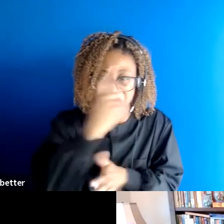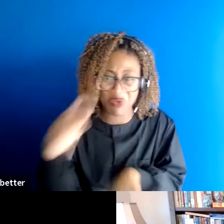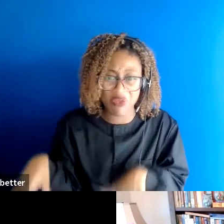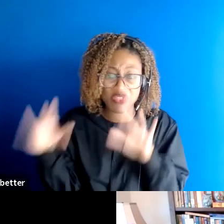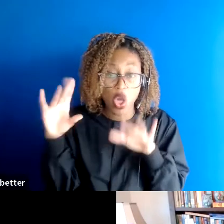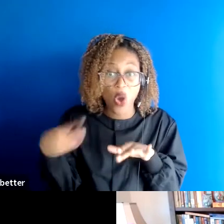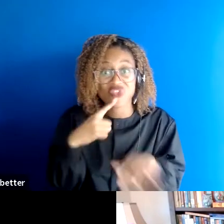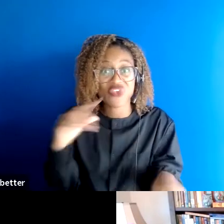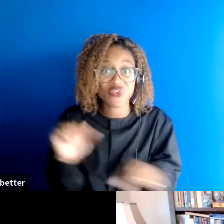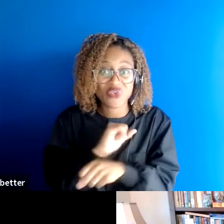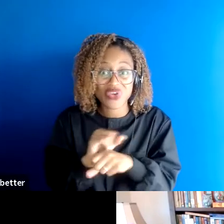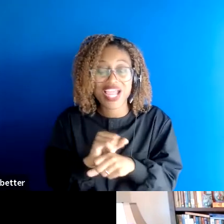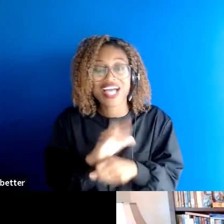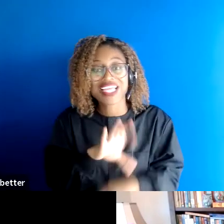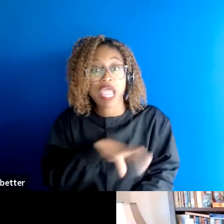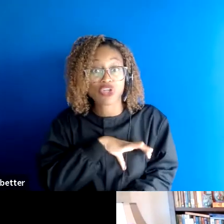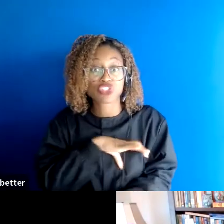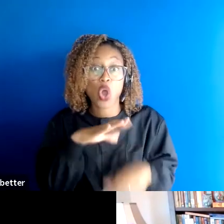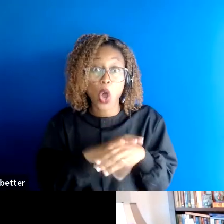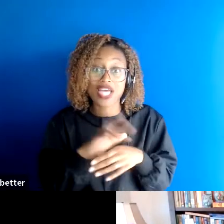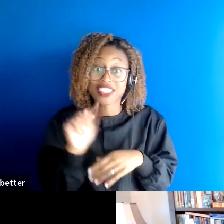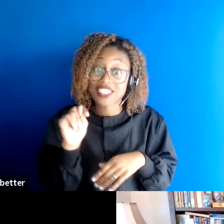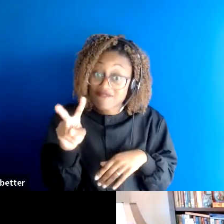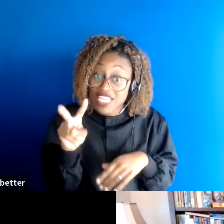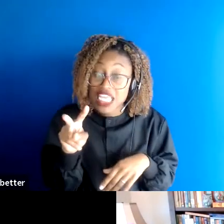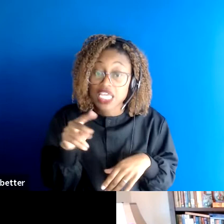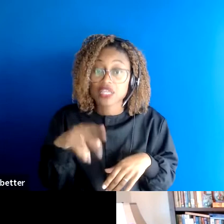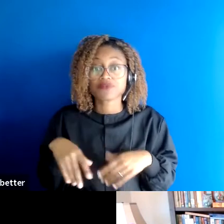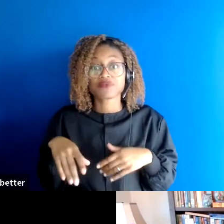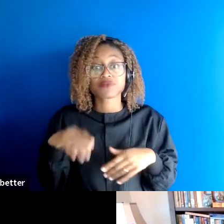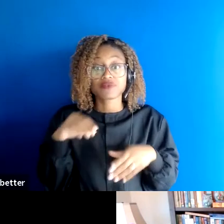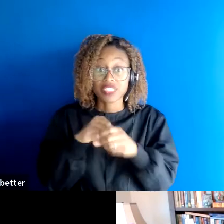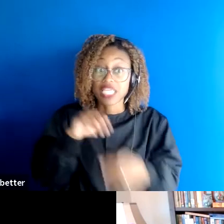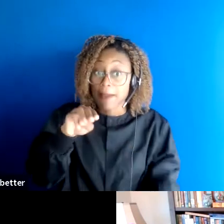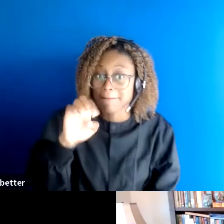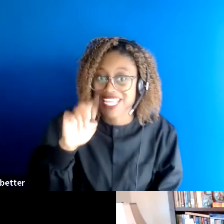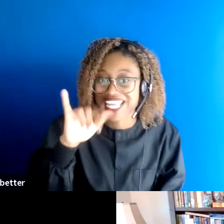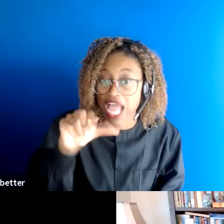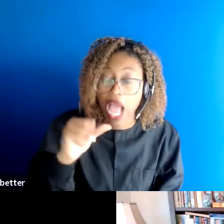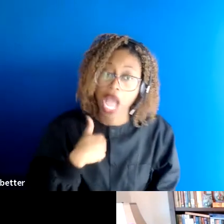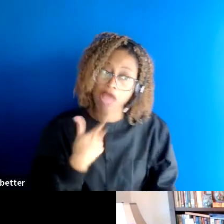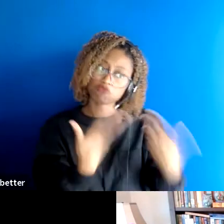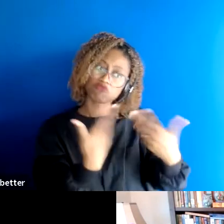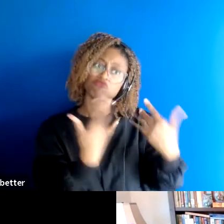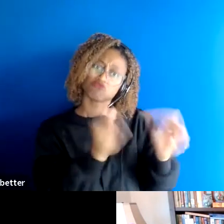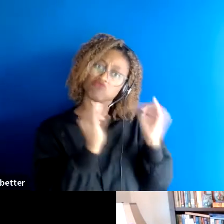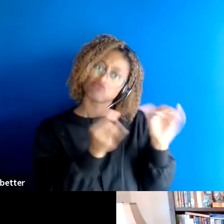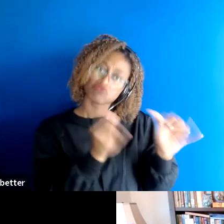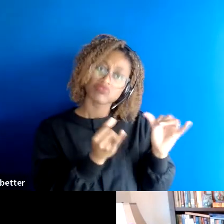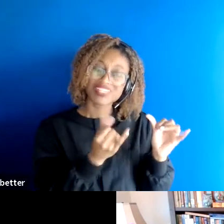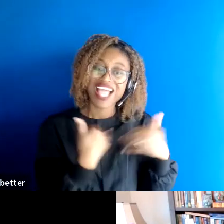only real characters on television in the media that I could relate to, that had